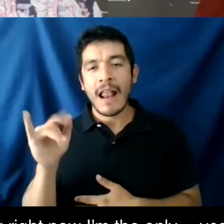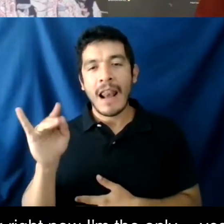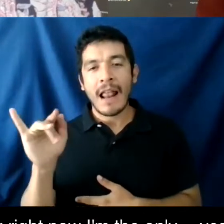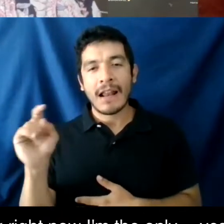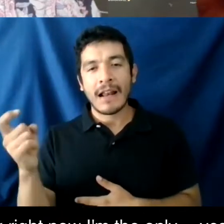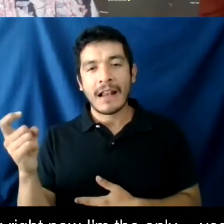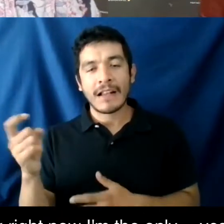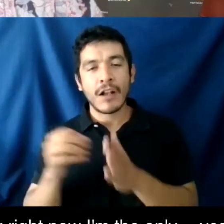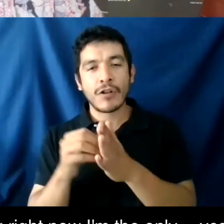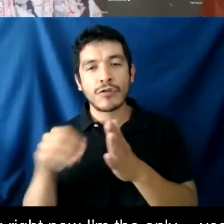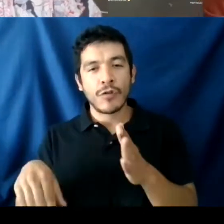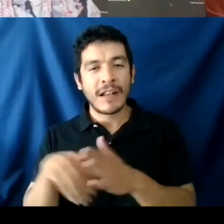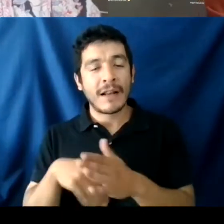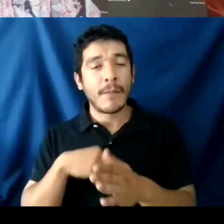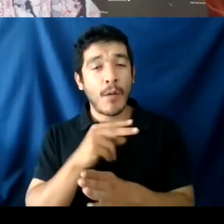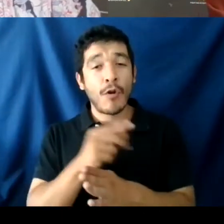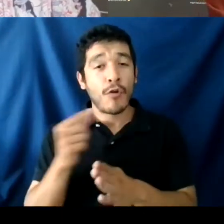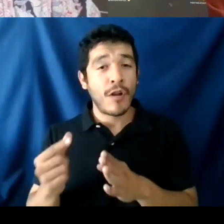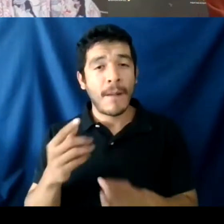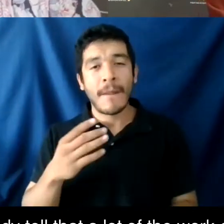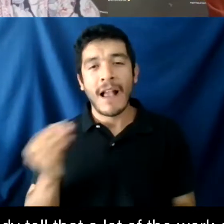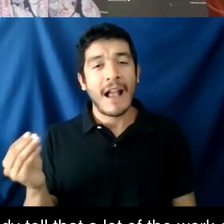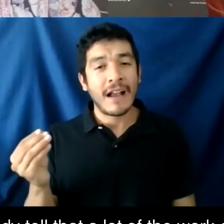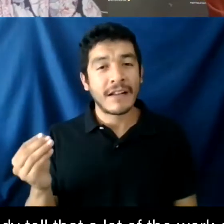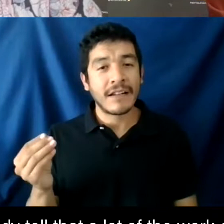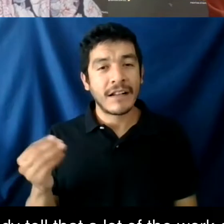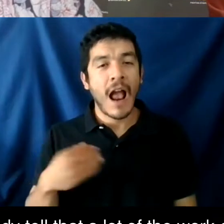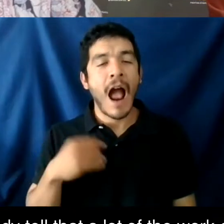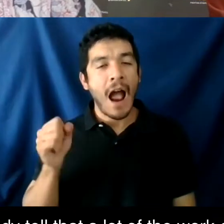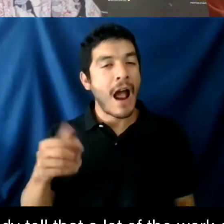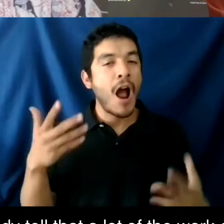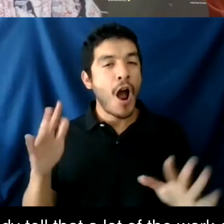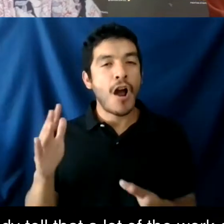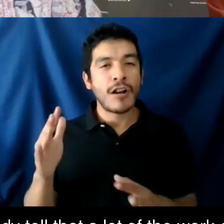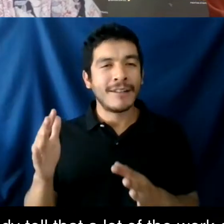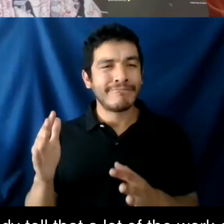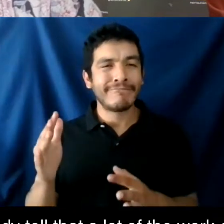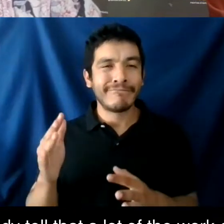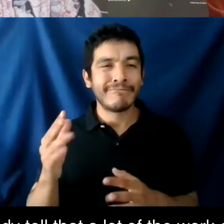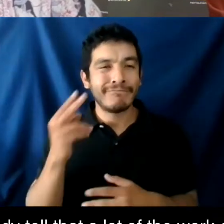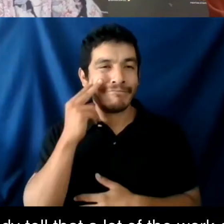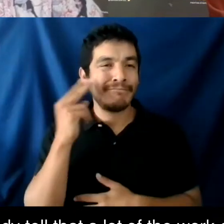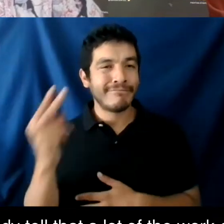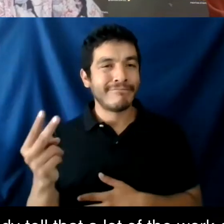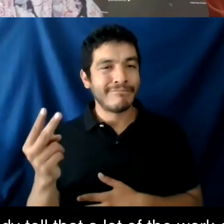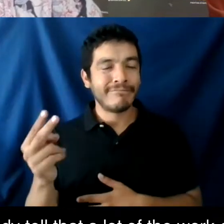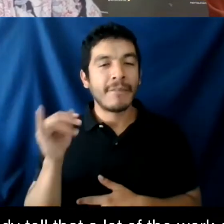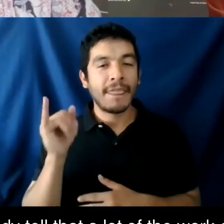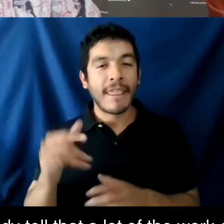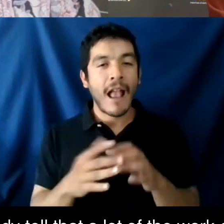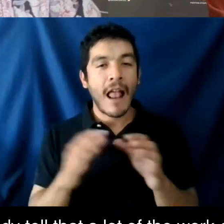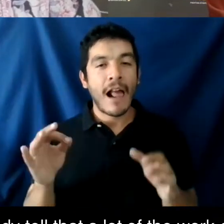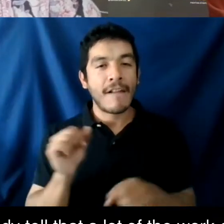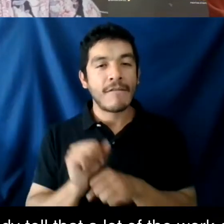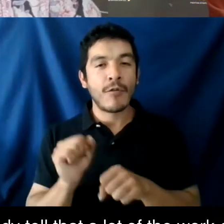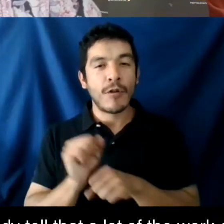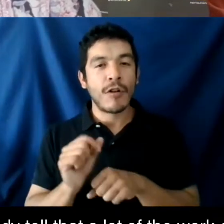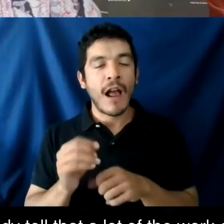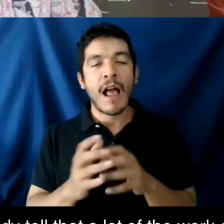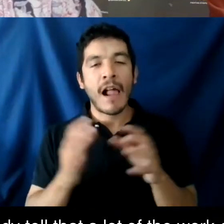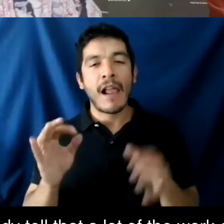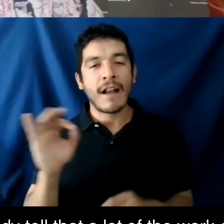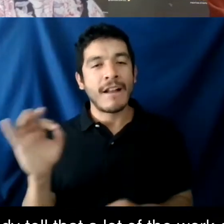Latinx student in my program, and I can already tell that a lot of the work and a lot